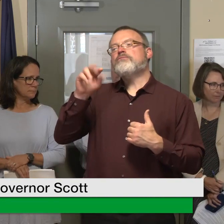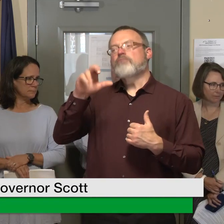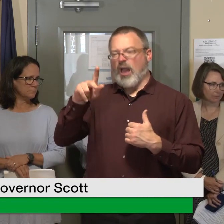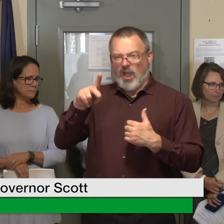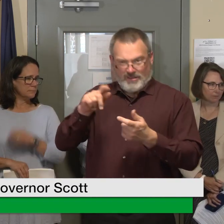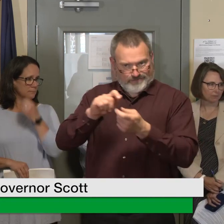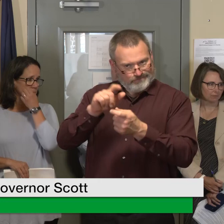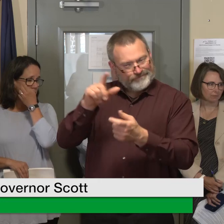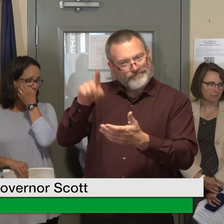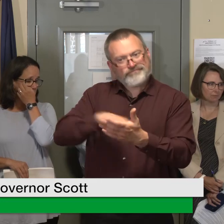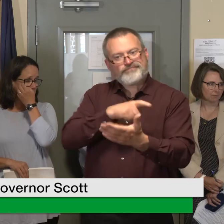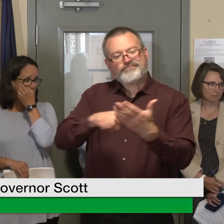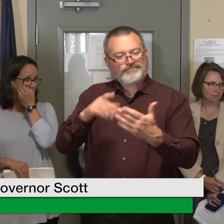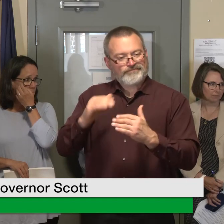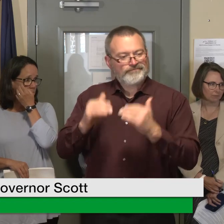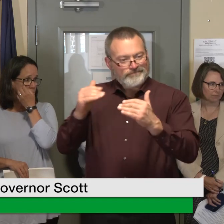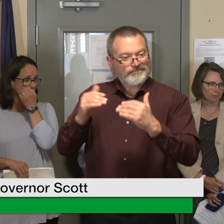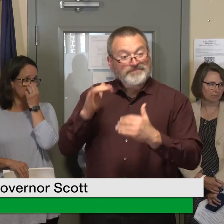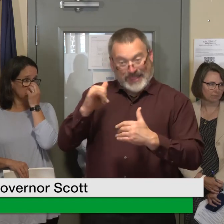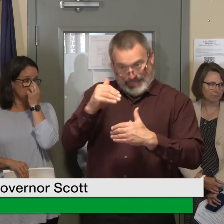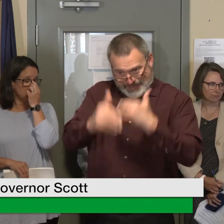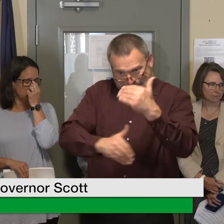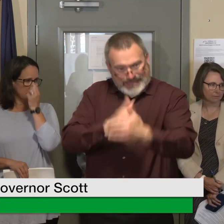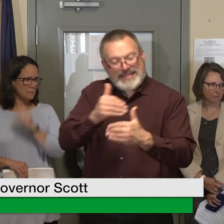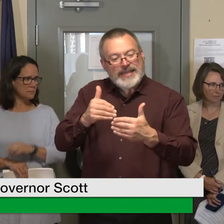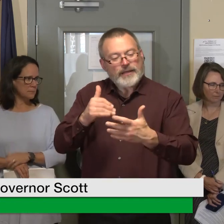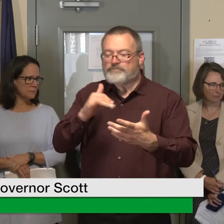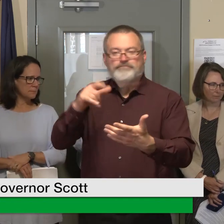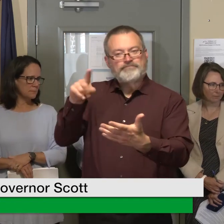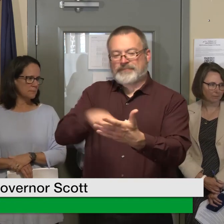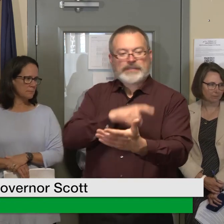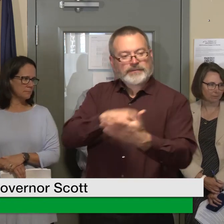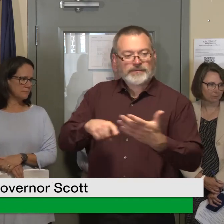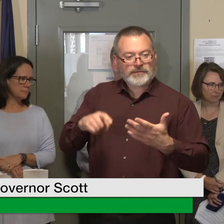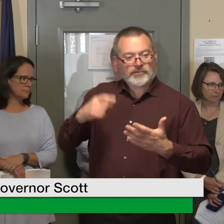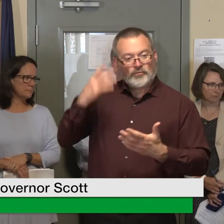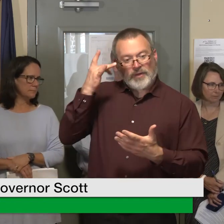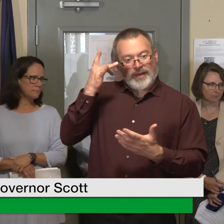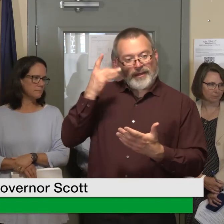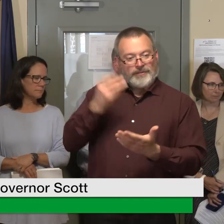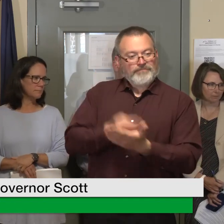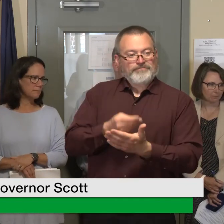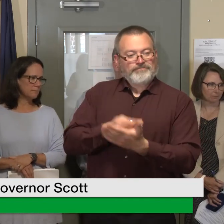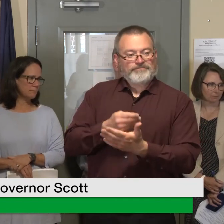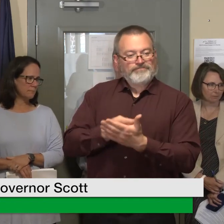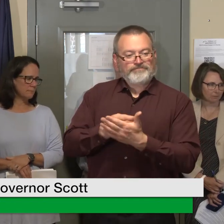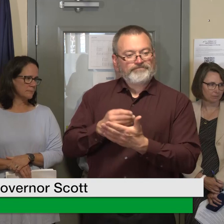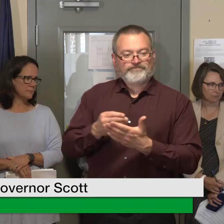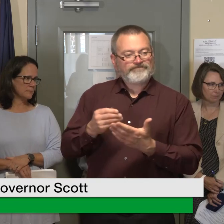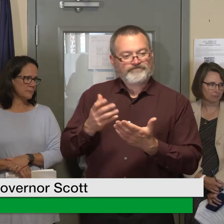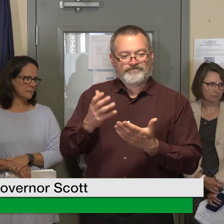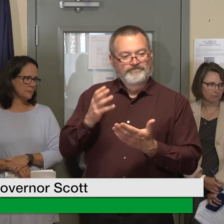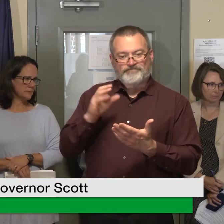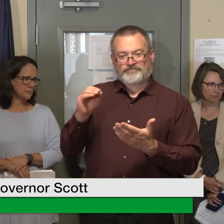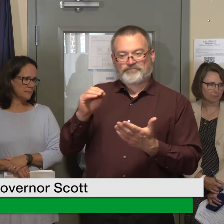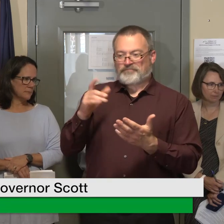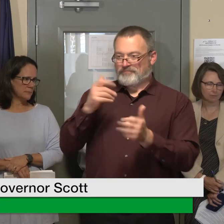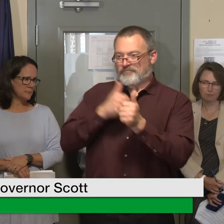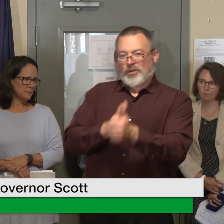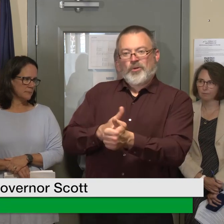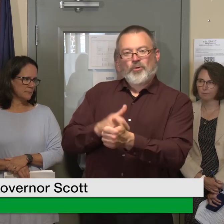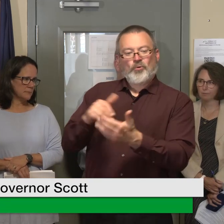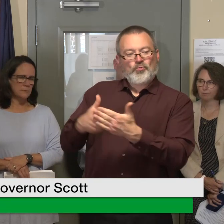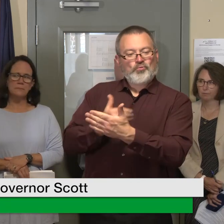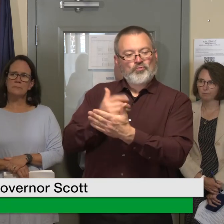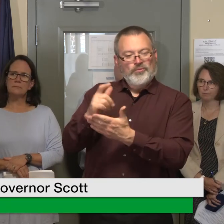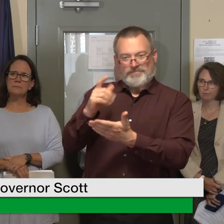process that they were going to do because they lacked a new piece of legislation reduced the funding availability to